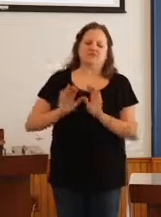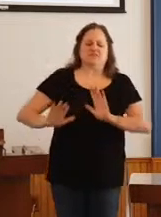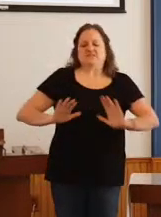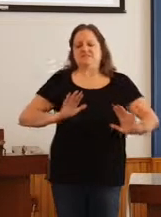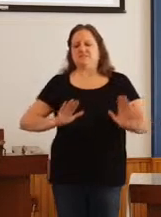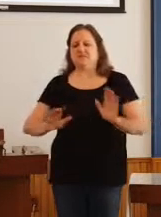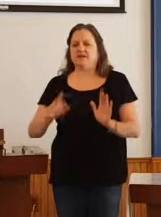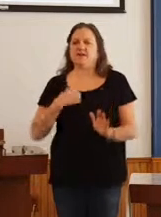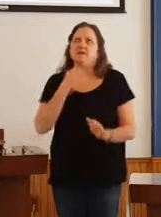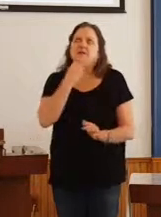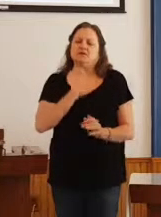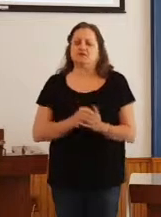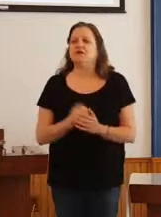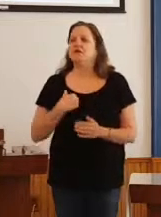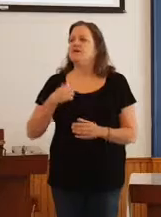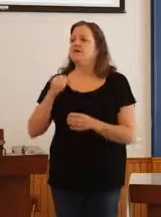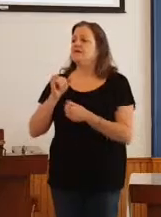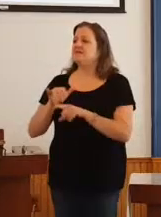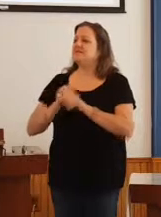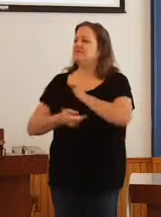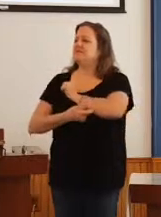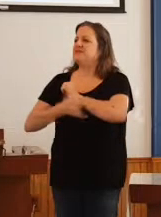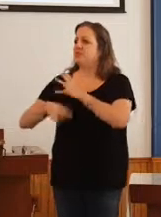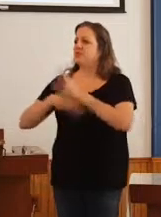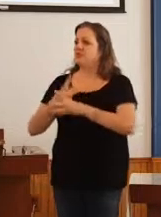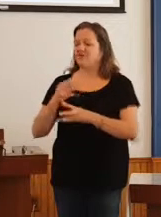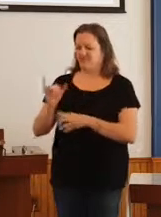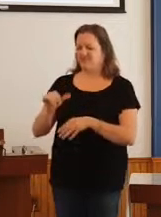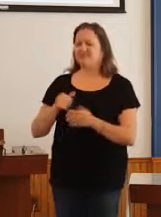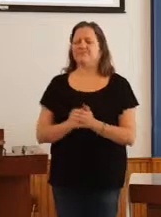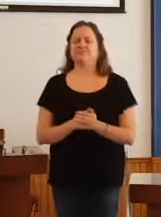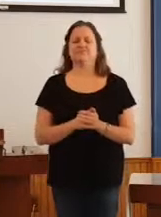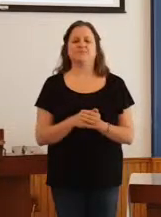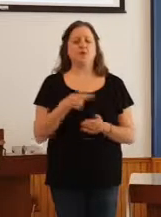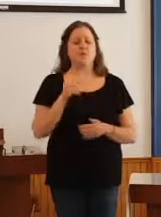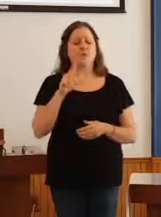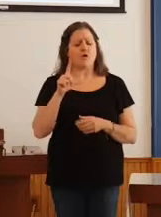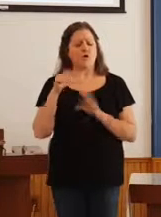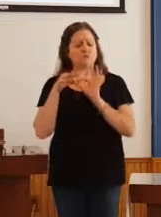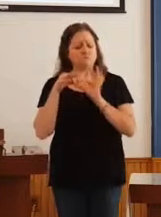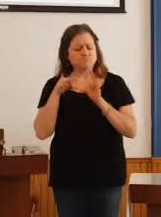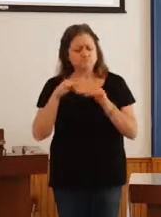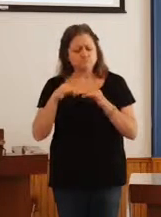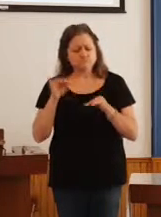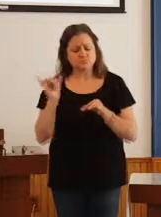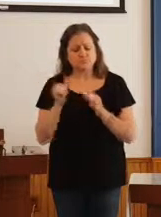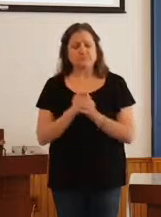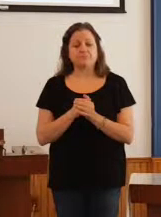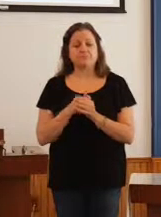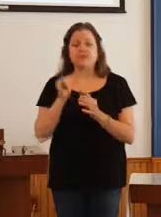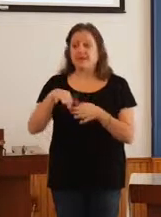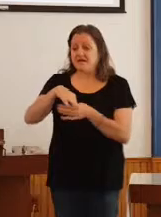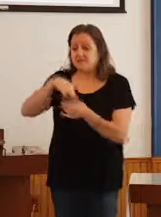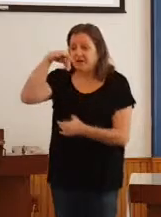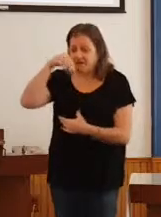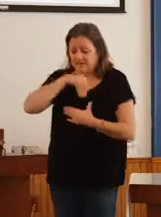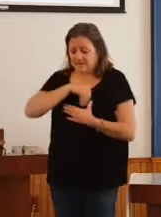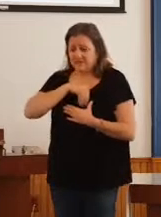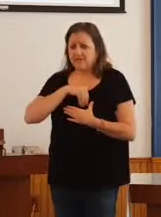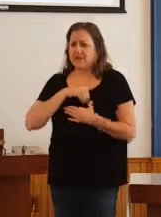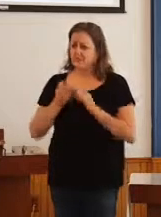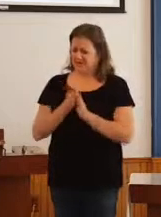The temptation of the world. Paul goes on to say, Hey, the Spirit you receive does not make